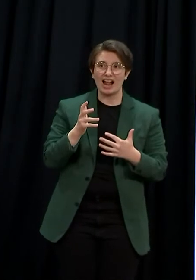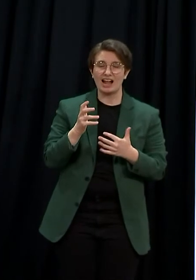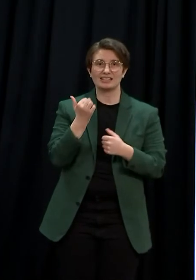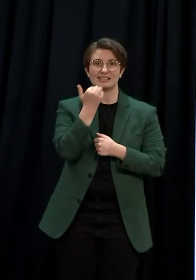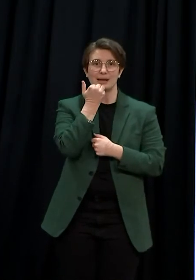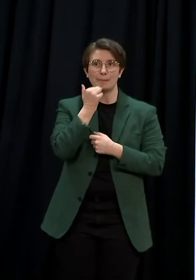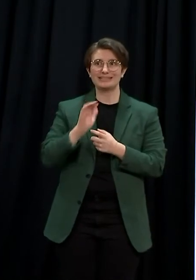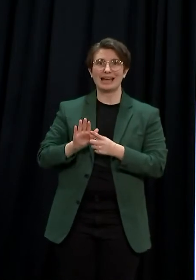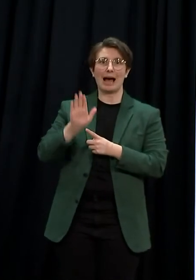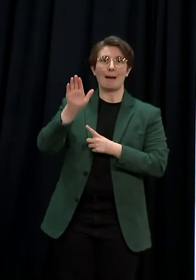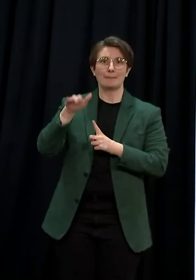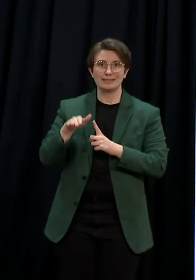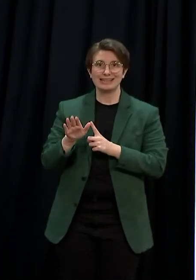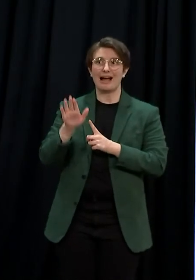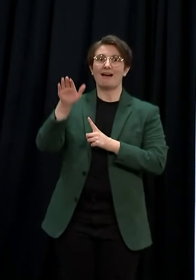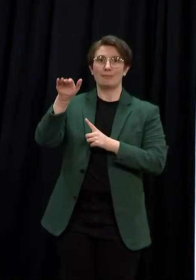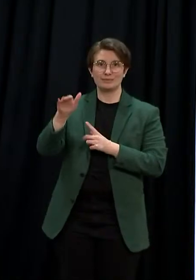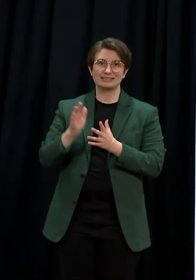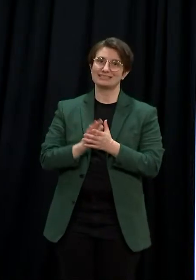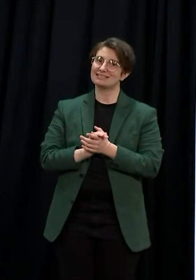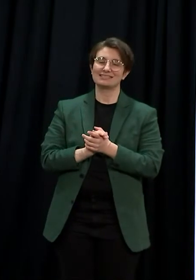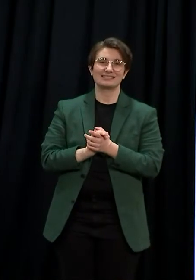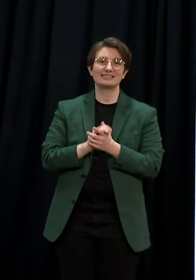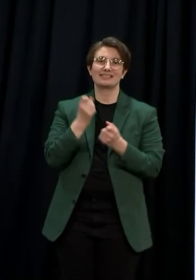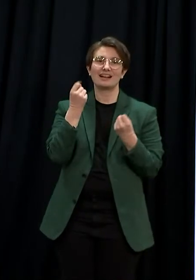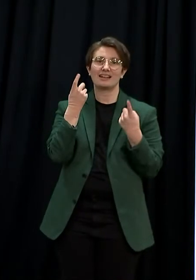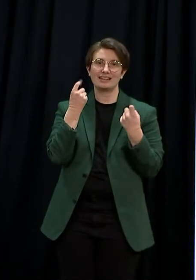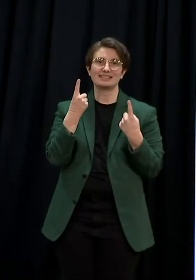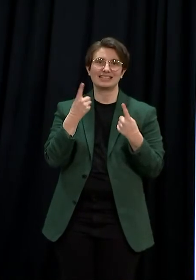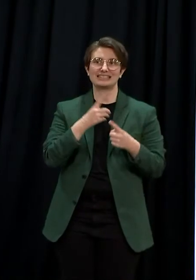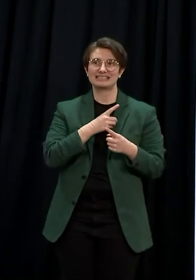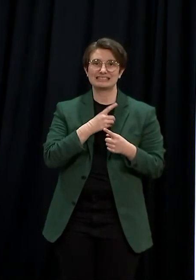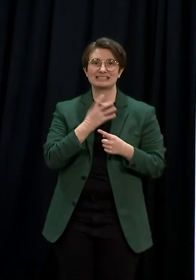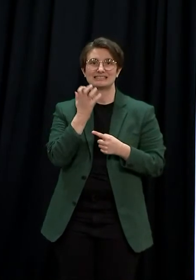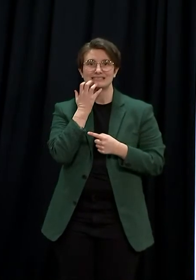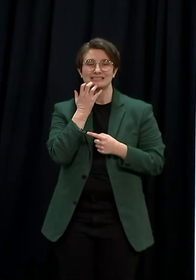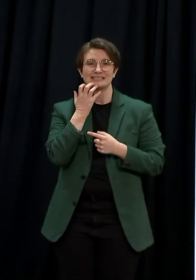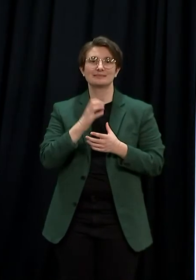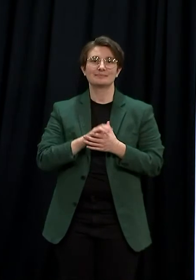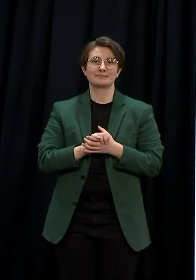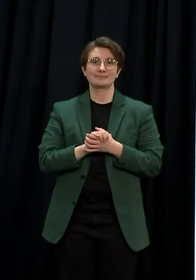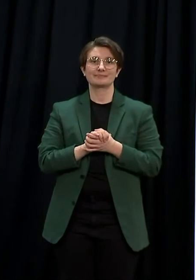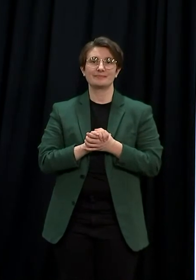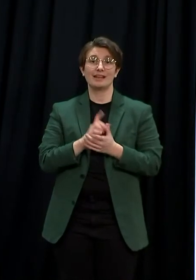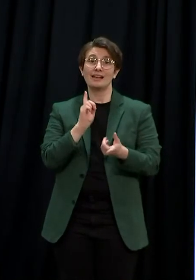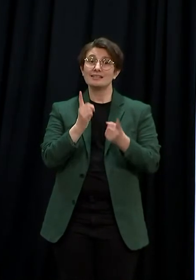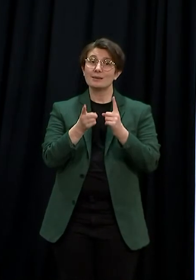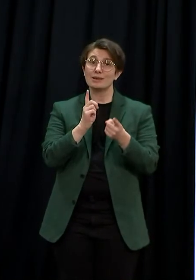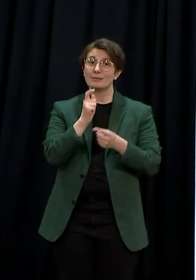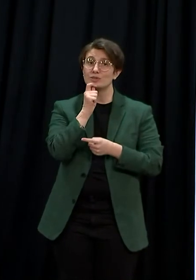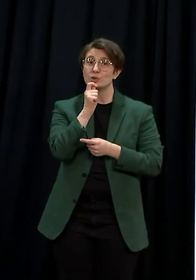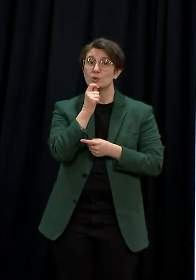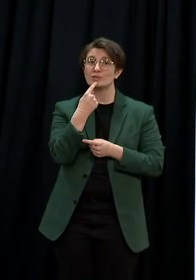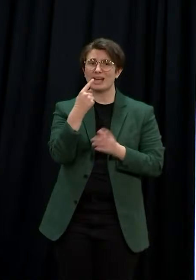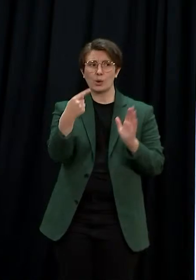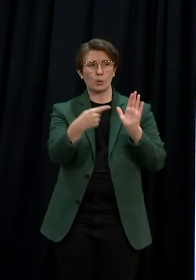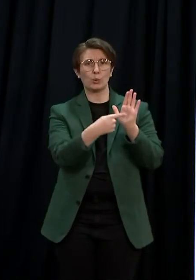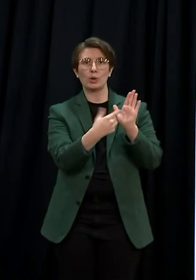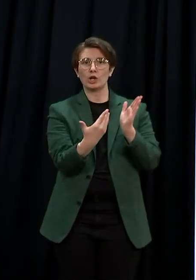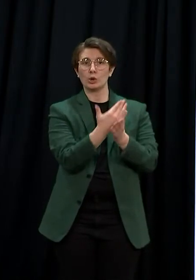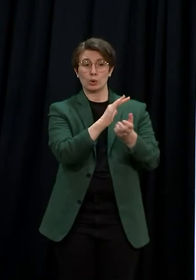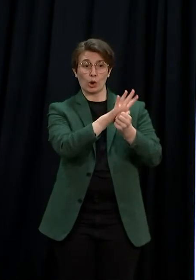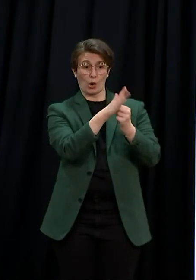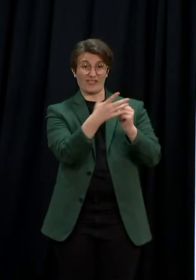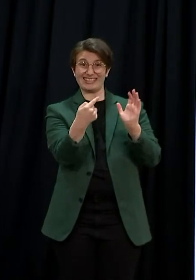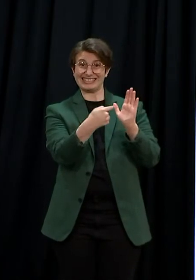And I'll remind people that what often might be reported as a missing or unconnected case very often will be linked